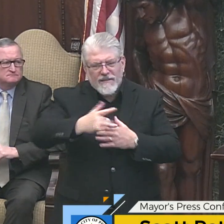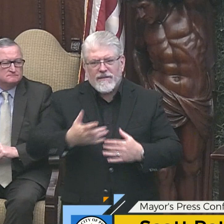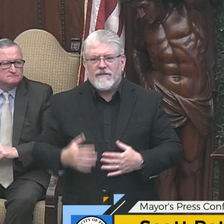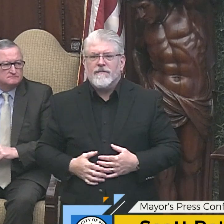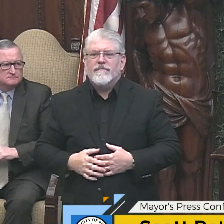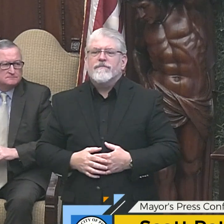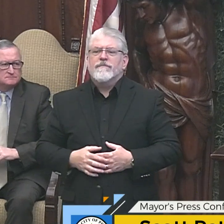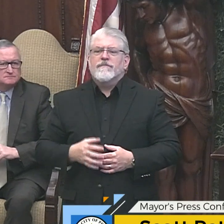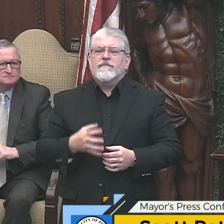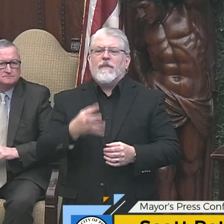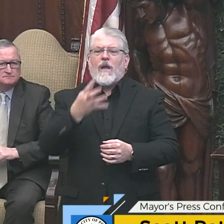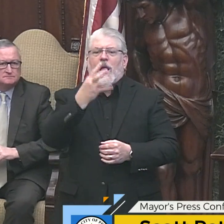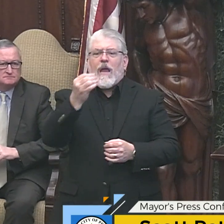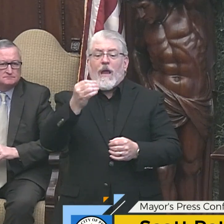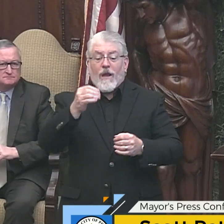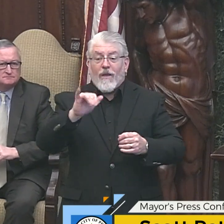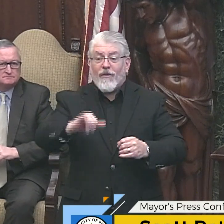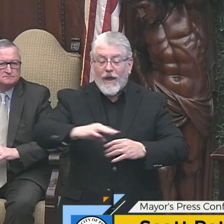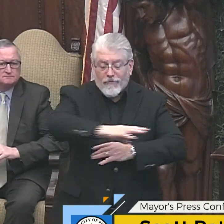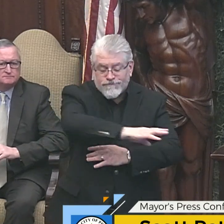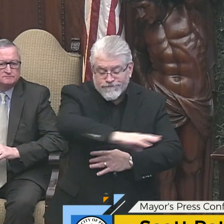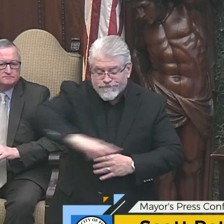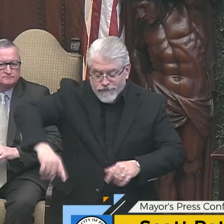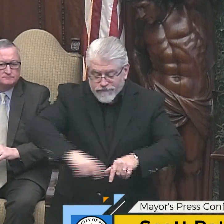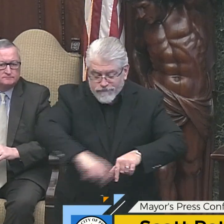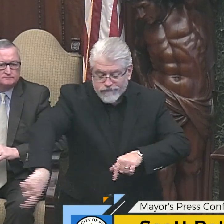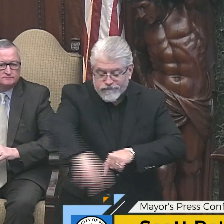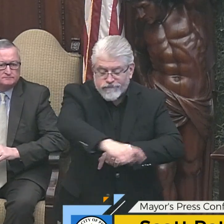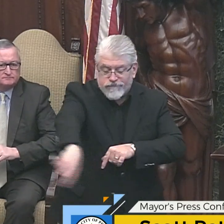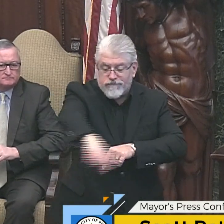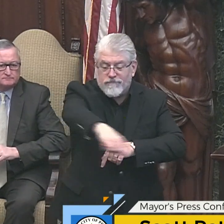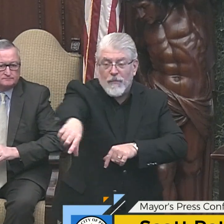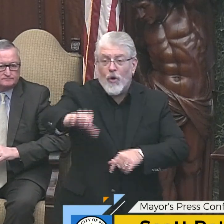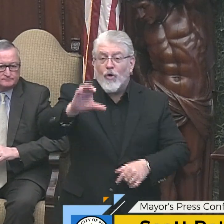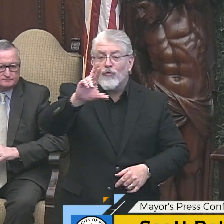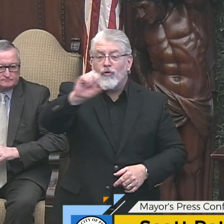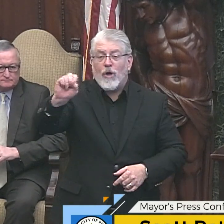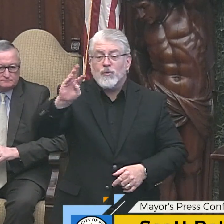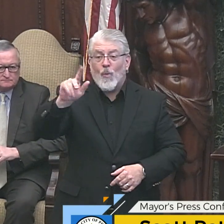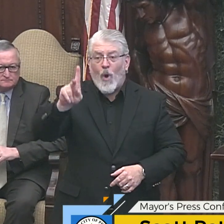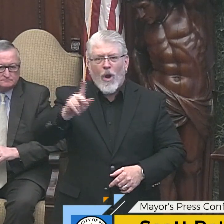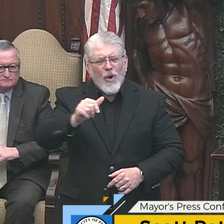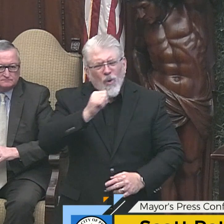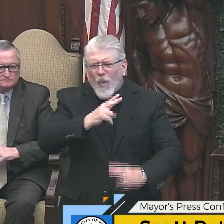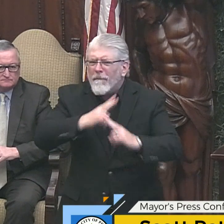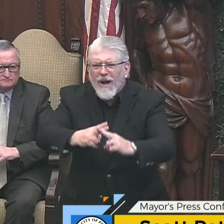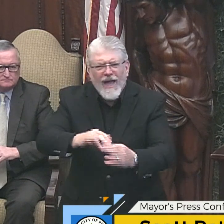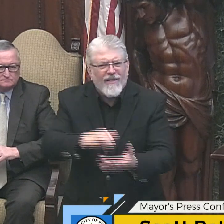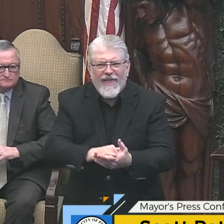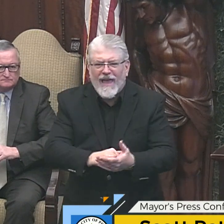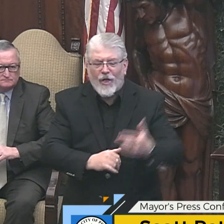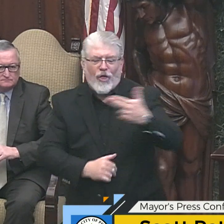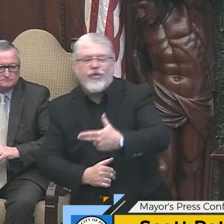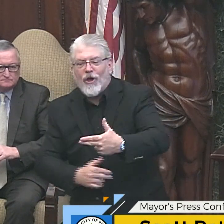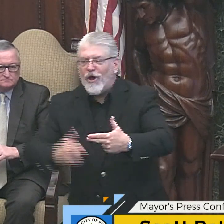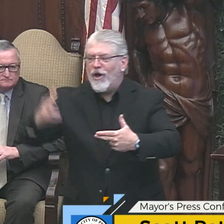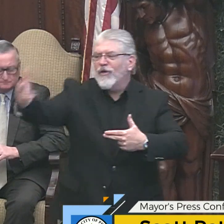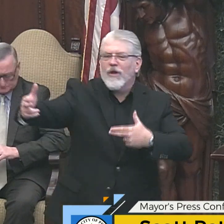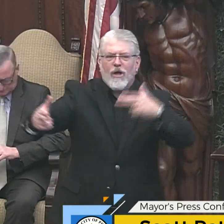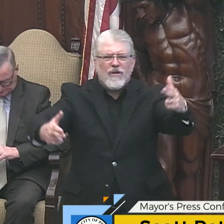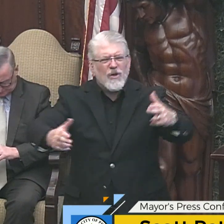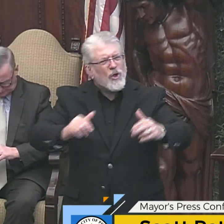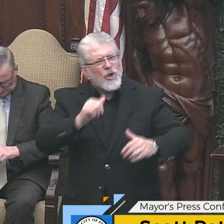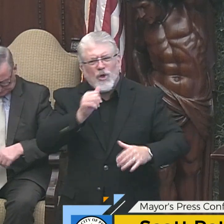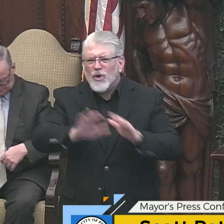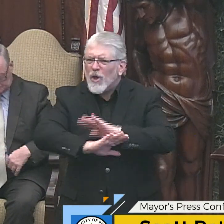services and the ingress and egress out of our city. Additionally, meters, kiosks, and residential time